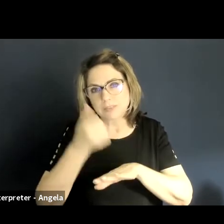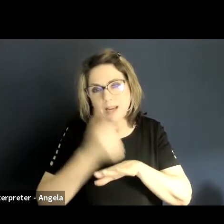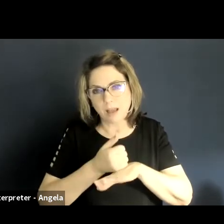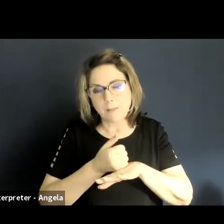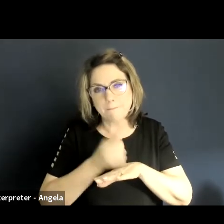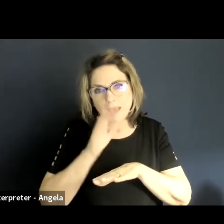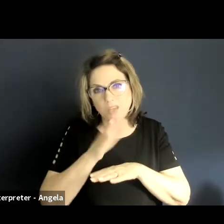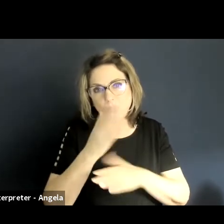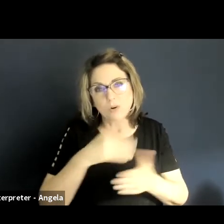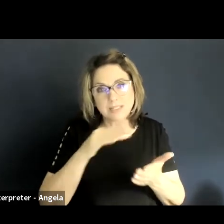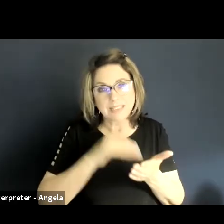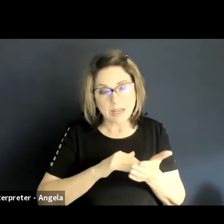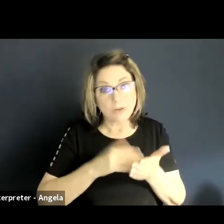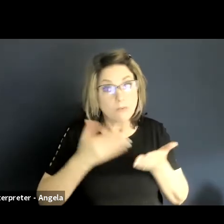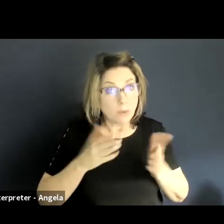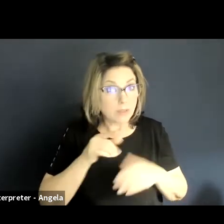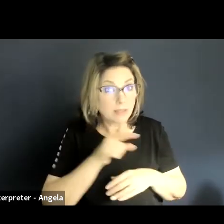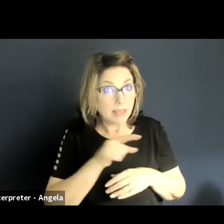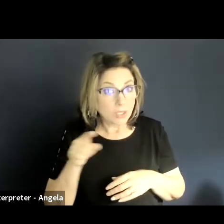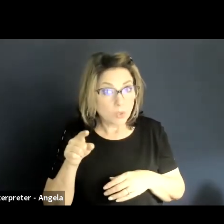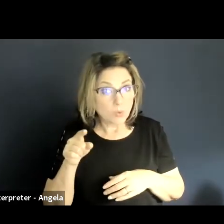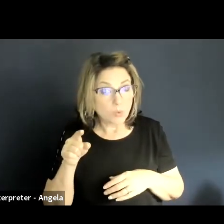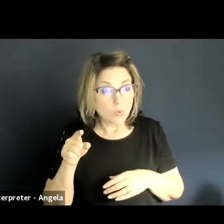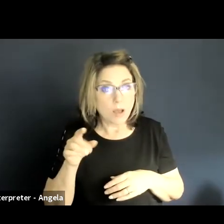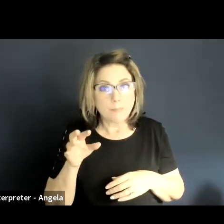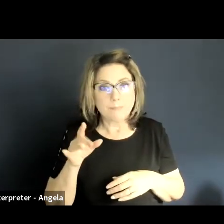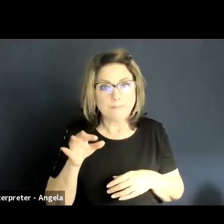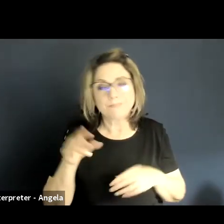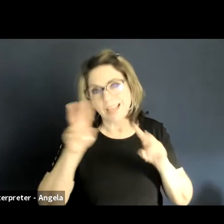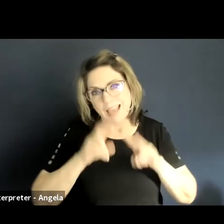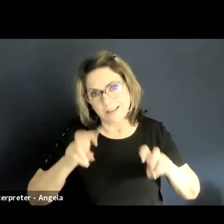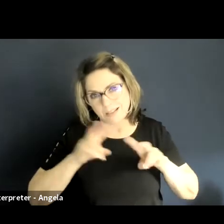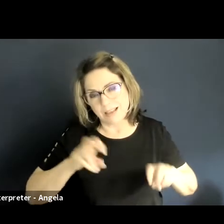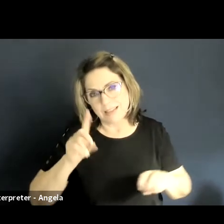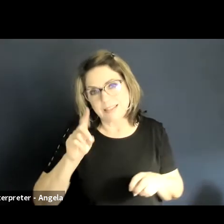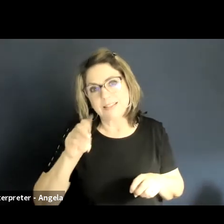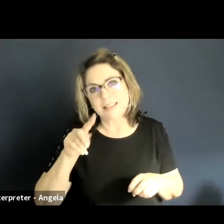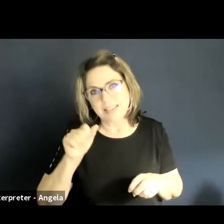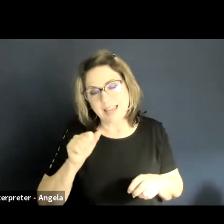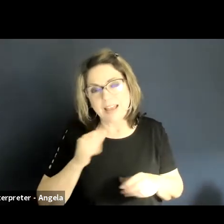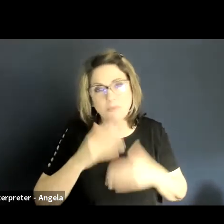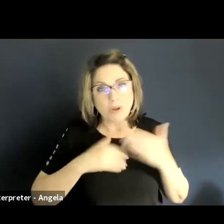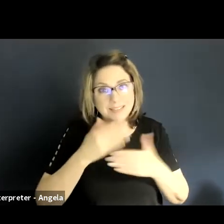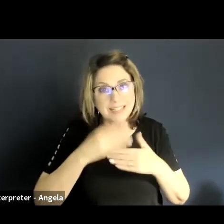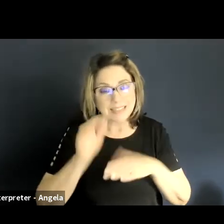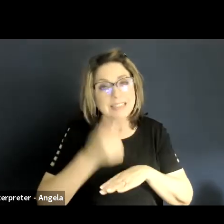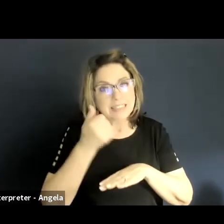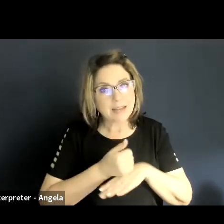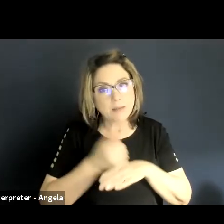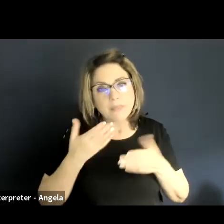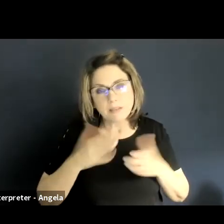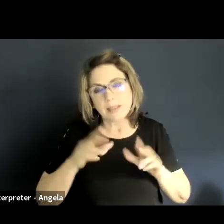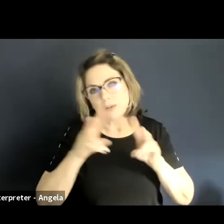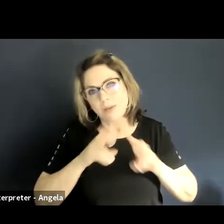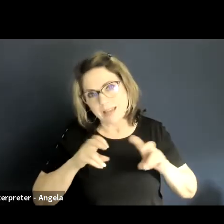center that's going to allow you to analyze the data, like have processes in place that allow you to analyze the